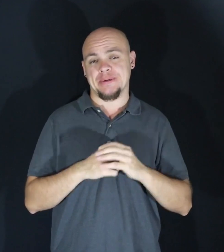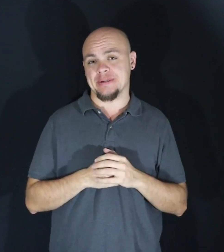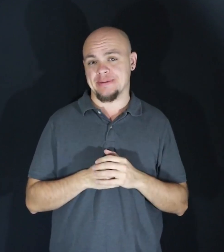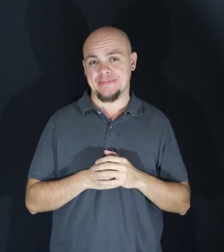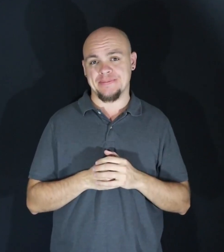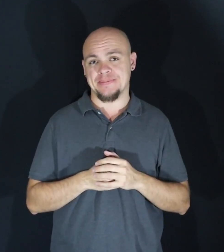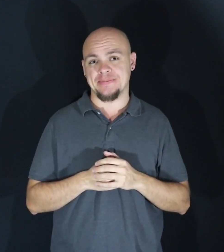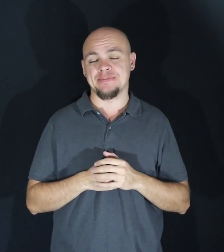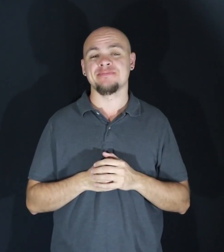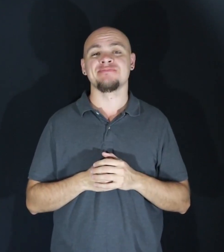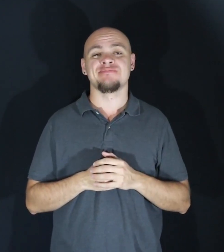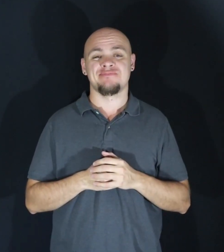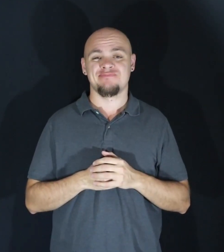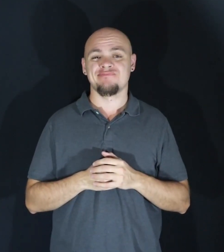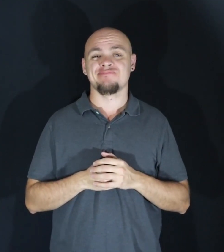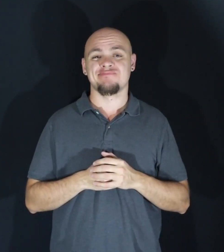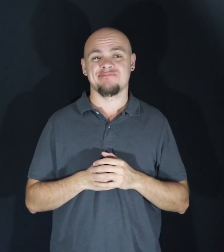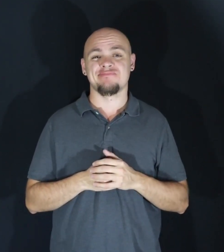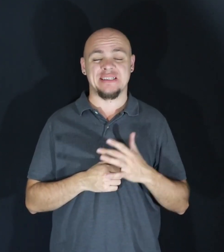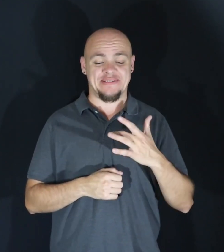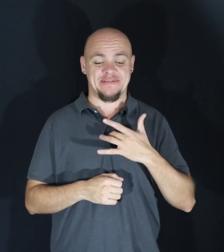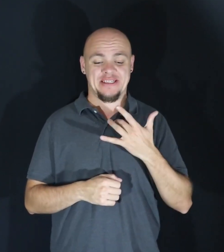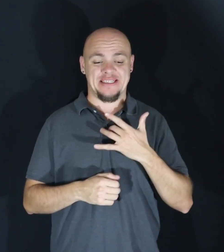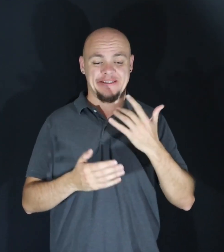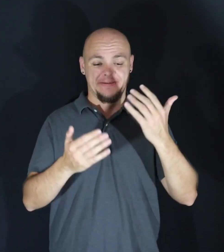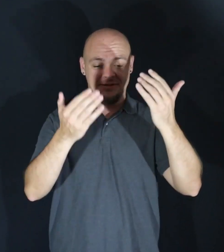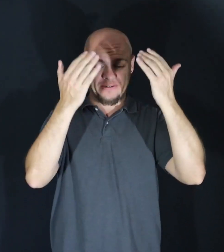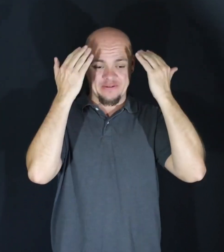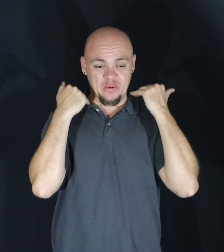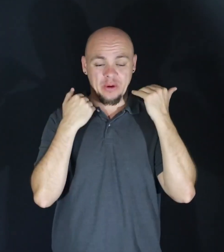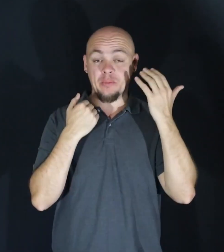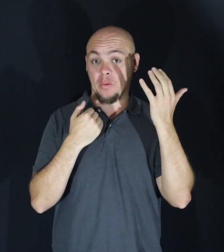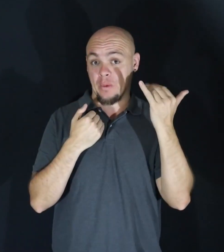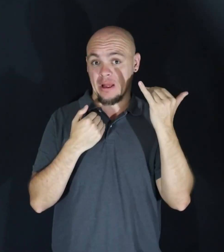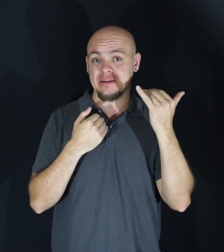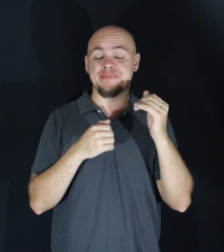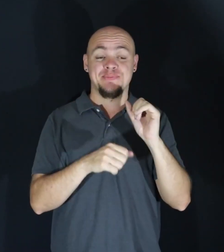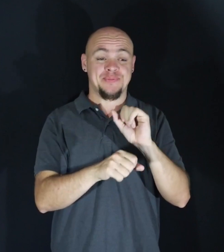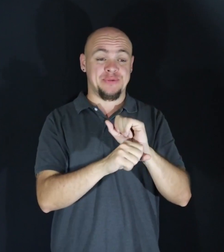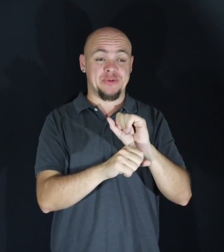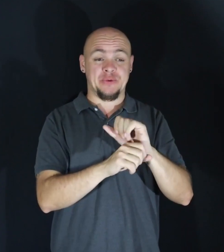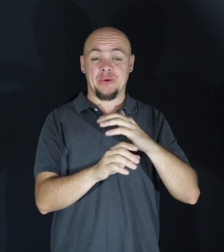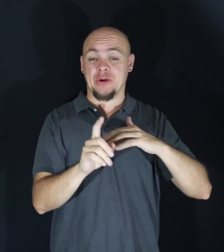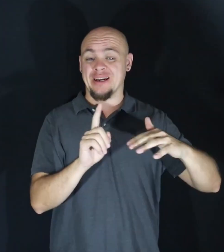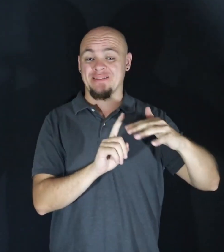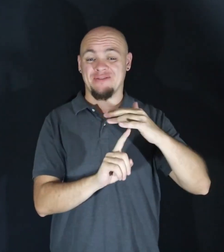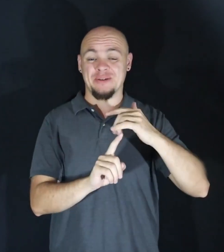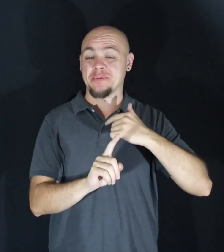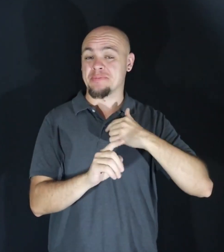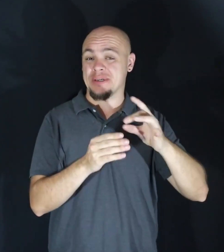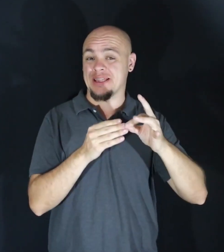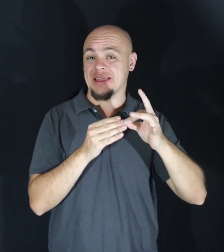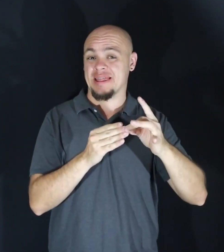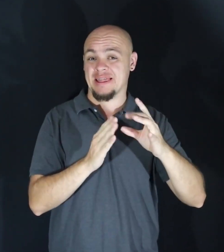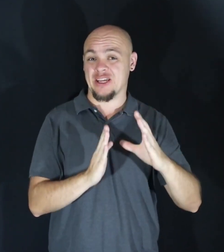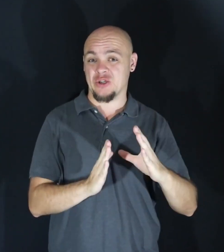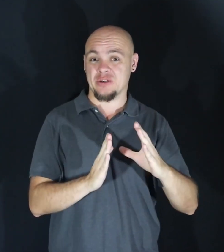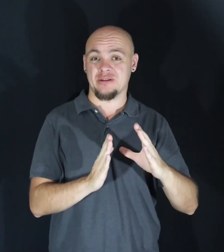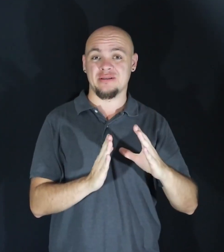I was overwhelmed from being a leader in a work environment filled